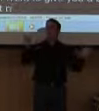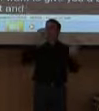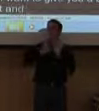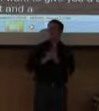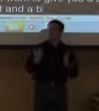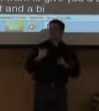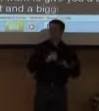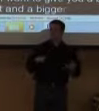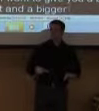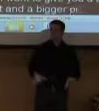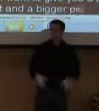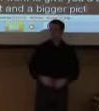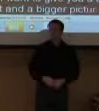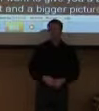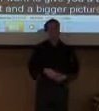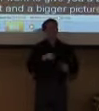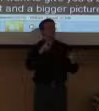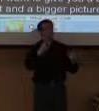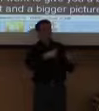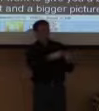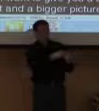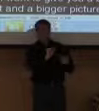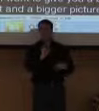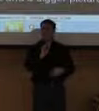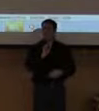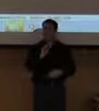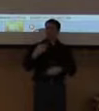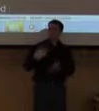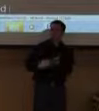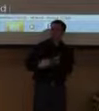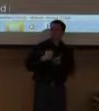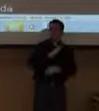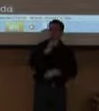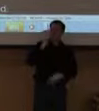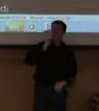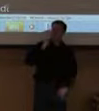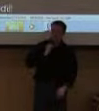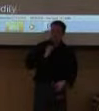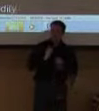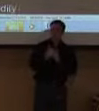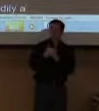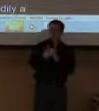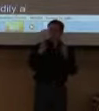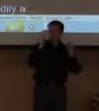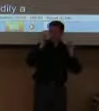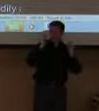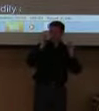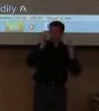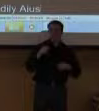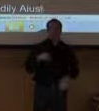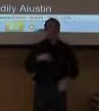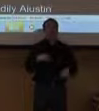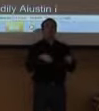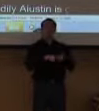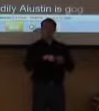doing. Secondly, Austin's going to spend some time talking about his particular experiences doing remote tutoring. And finally,